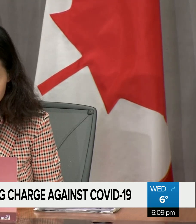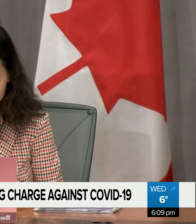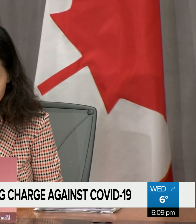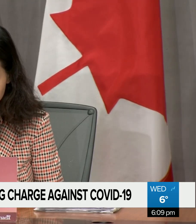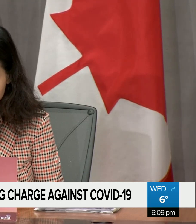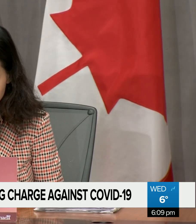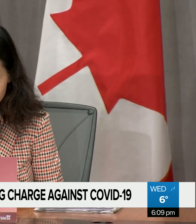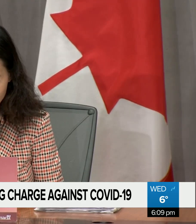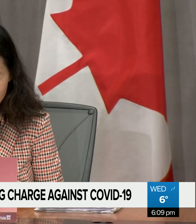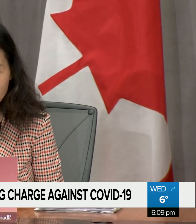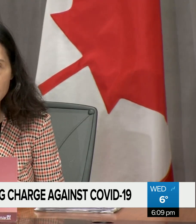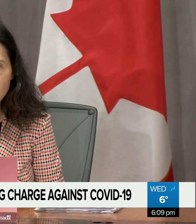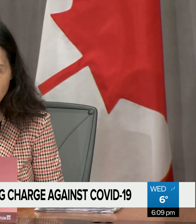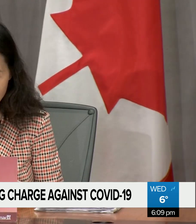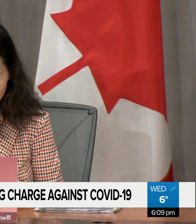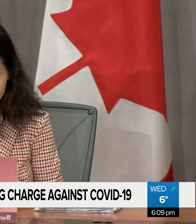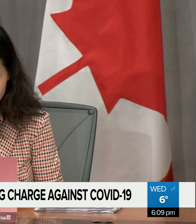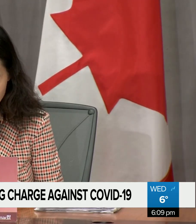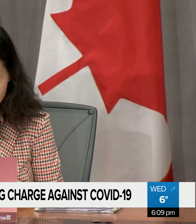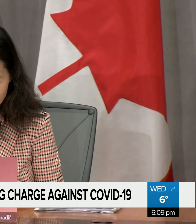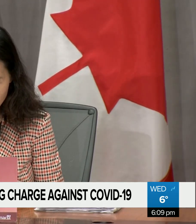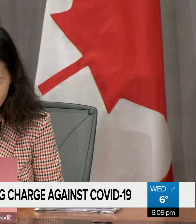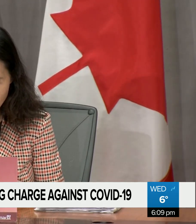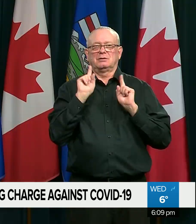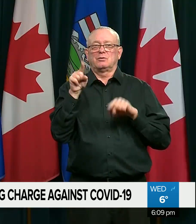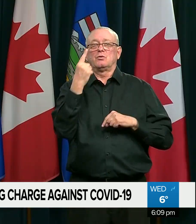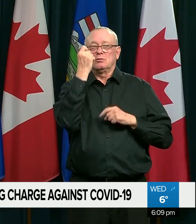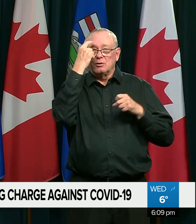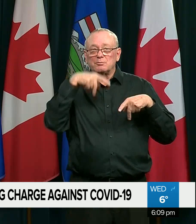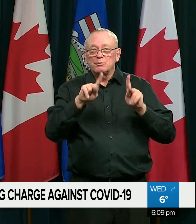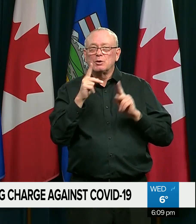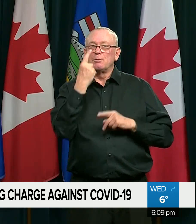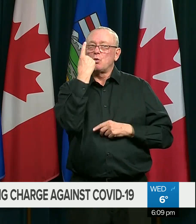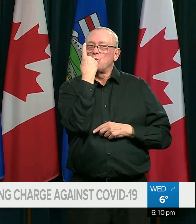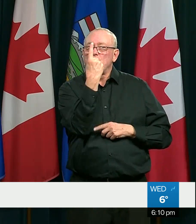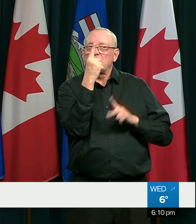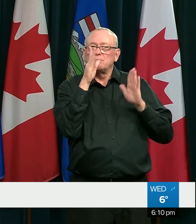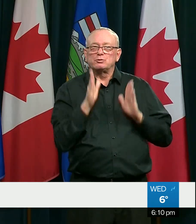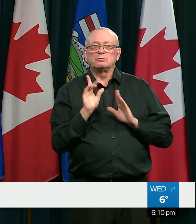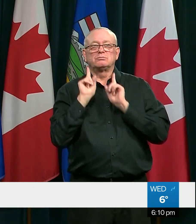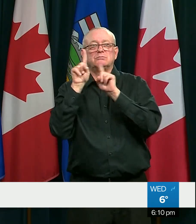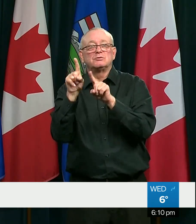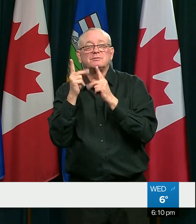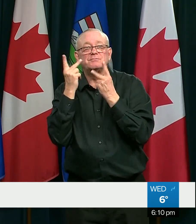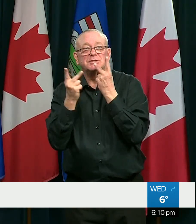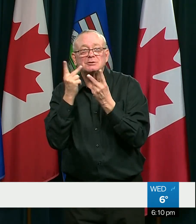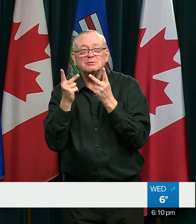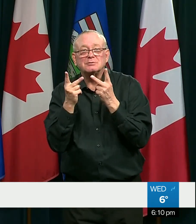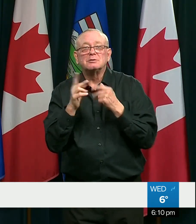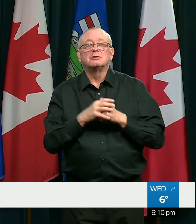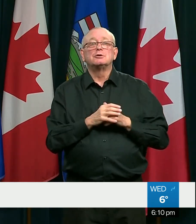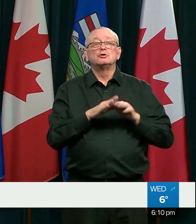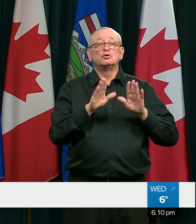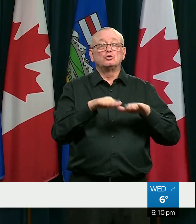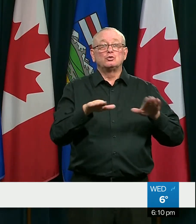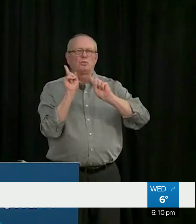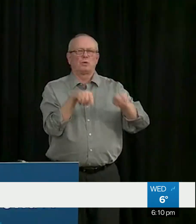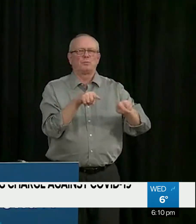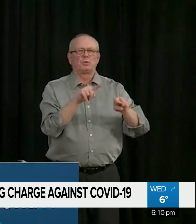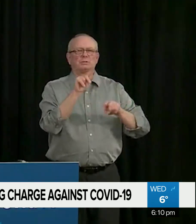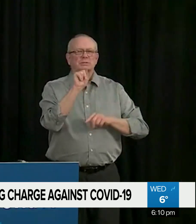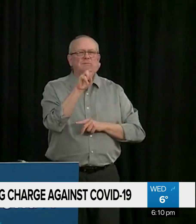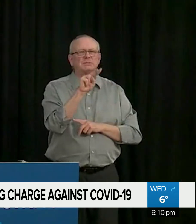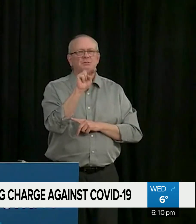our families, our communities, and our society. Many of the voices that have guided Canadians through the pandemic have an